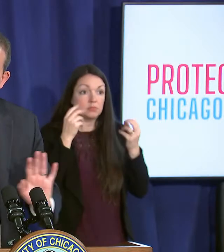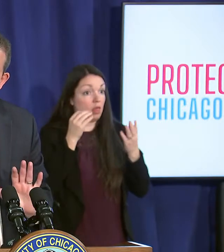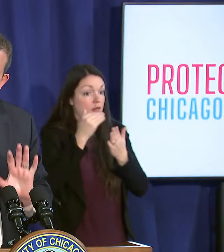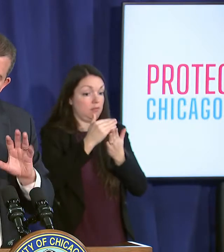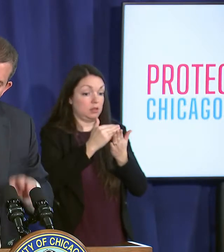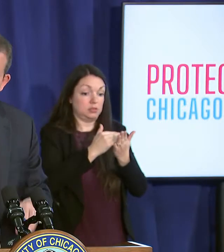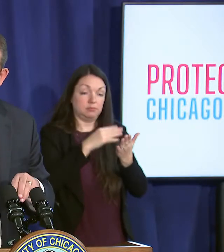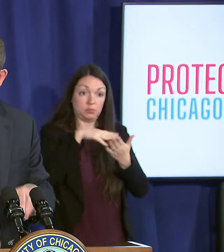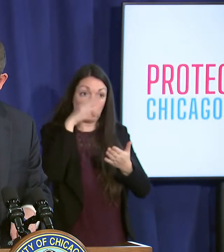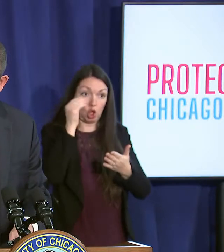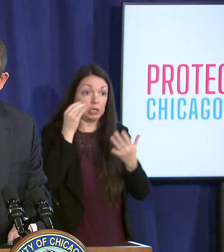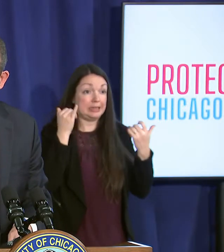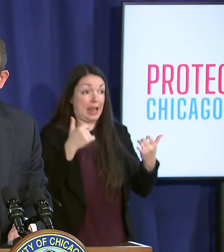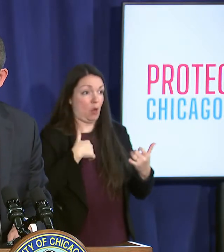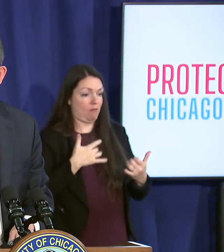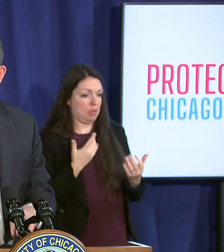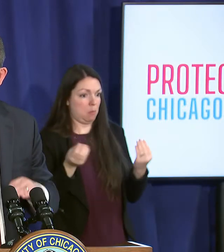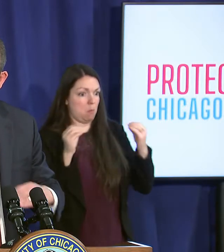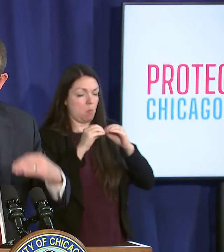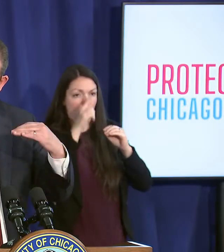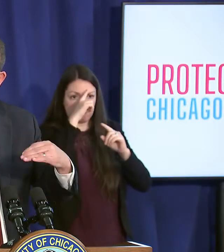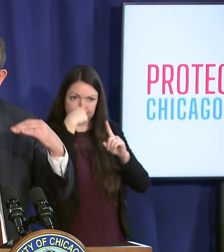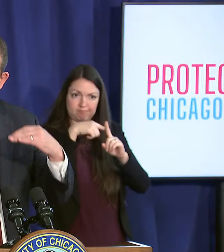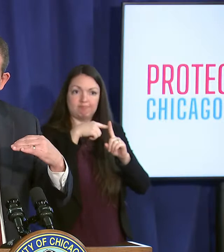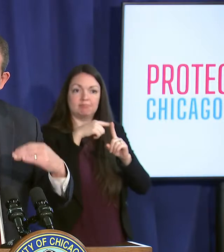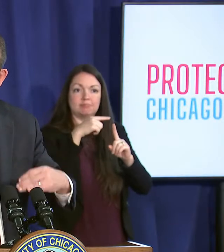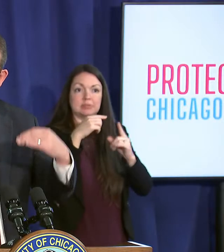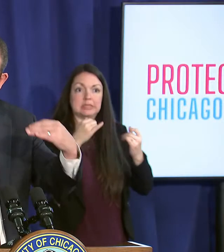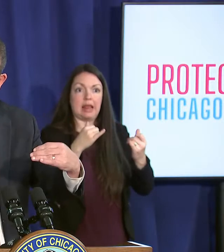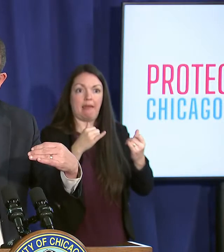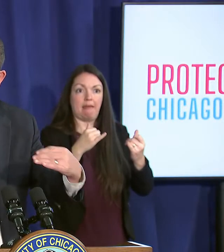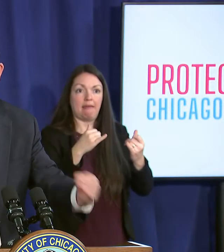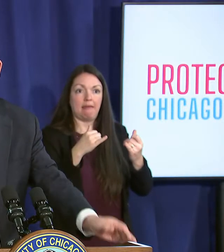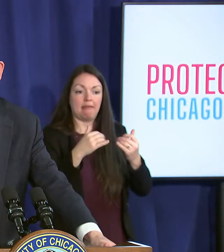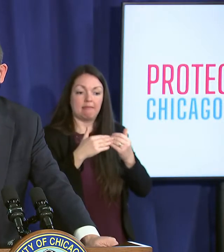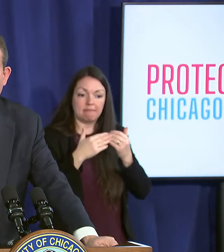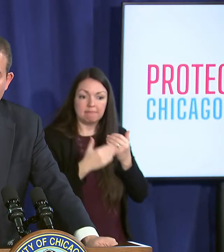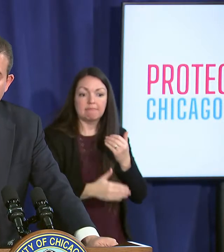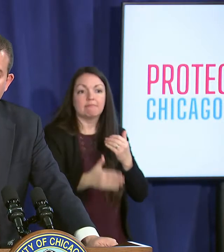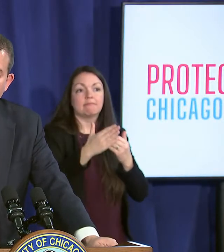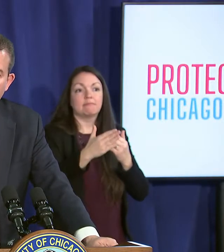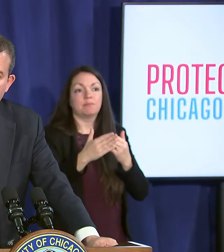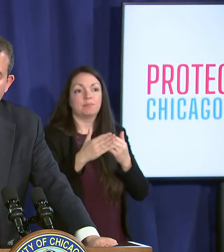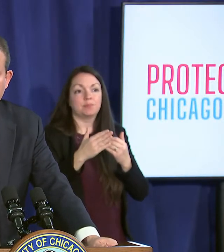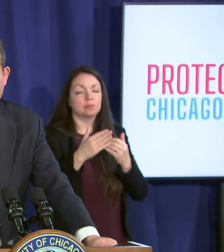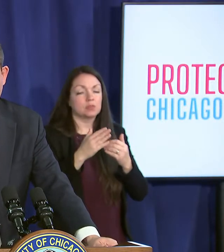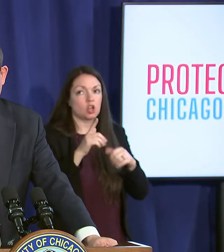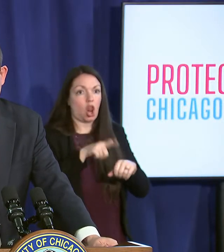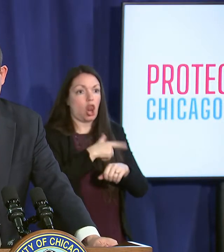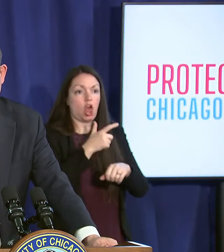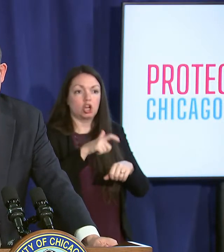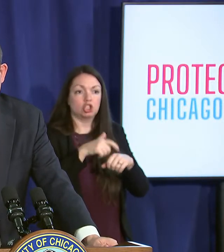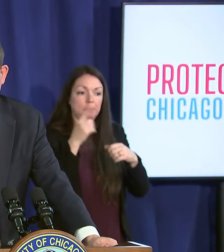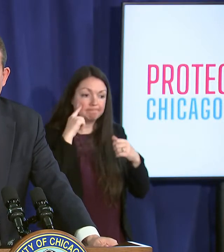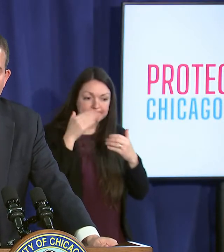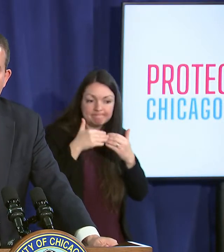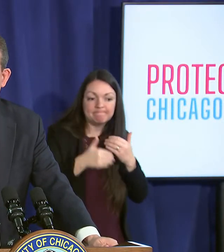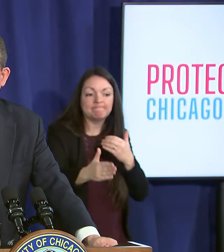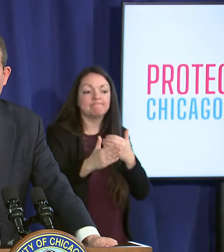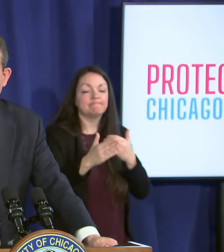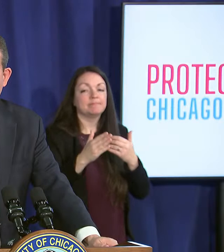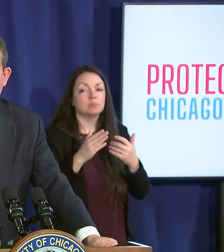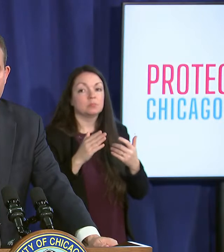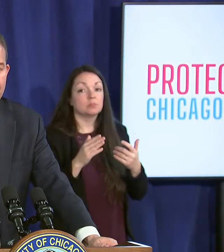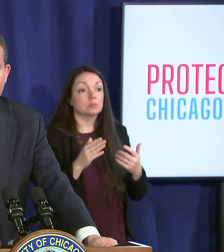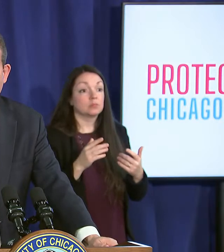I am now more optimistic today of where we're at and where we're going. And like I said, this is the long game for us. And, what I'm